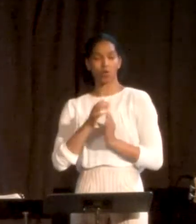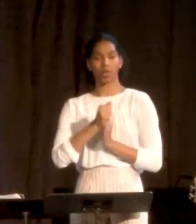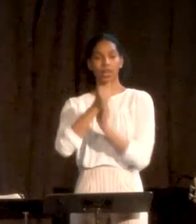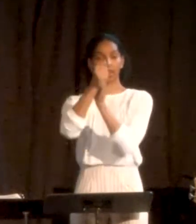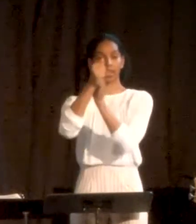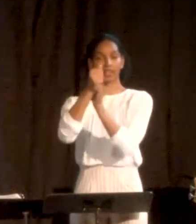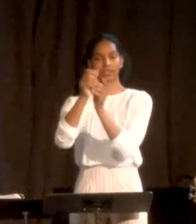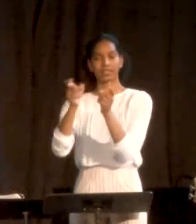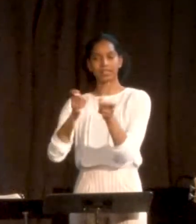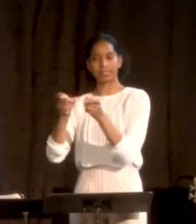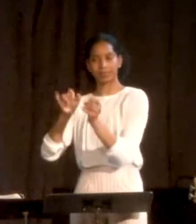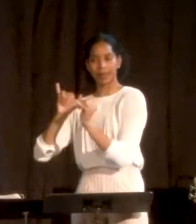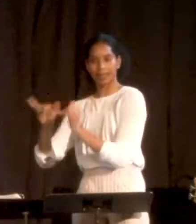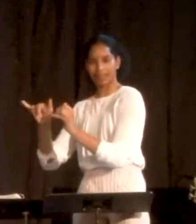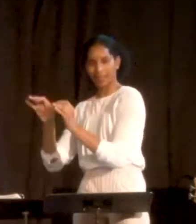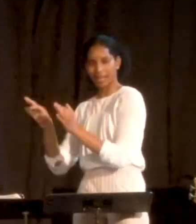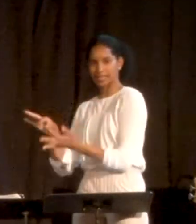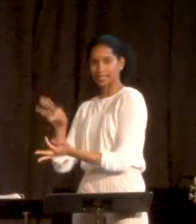Now,